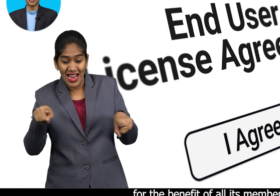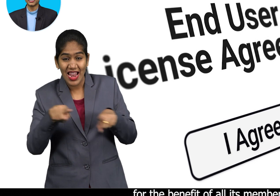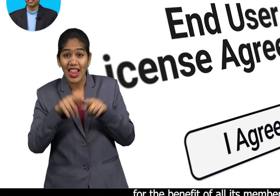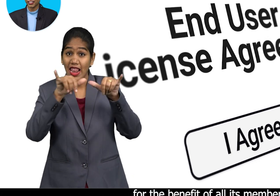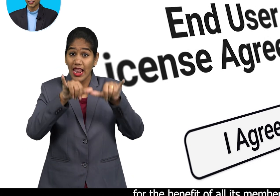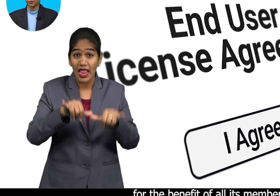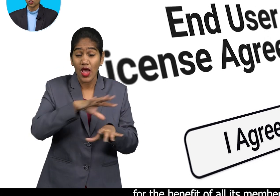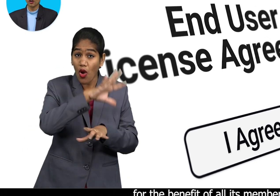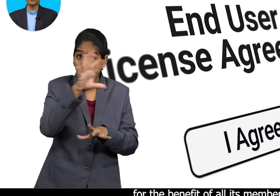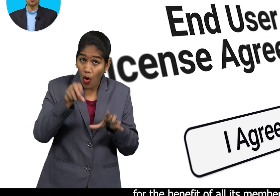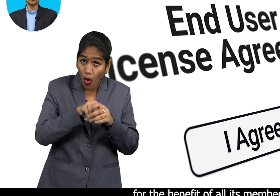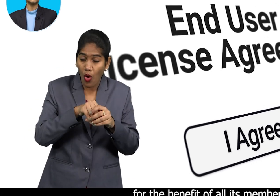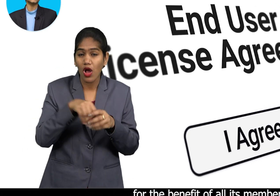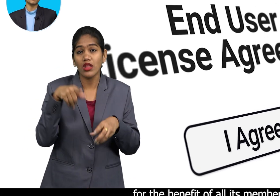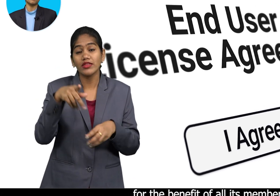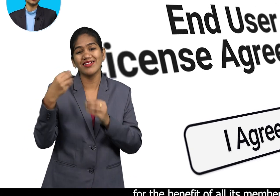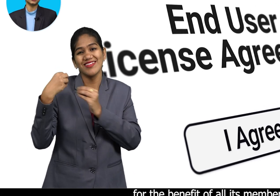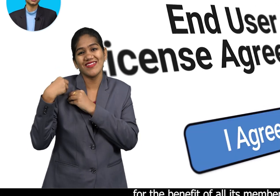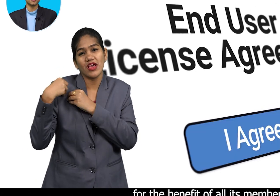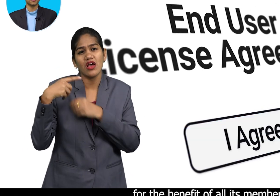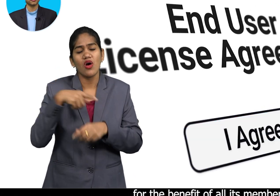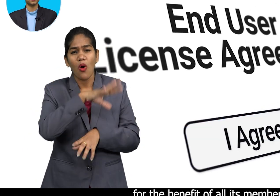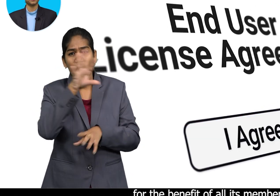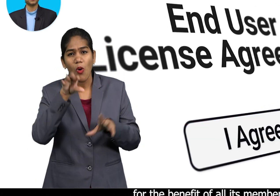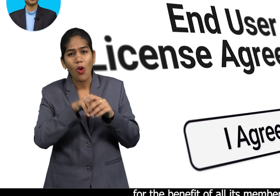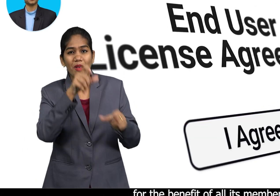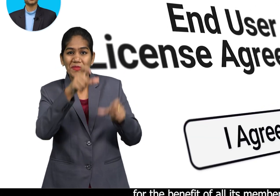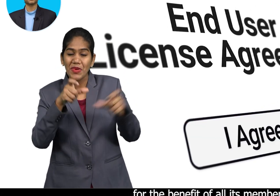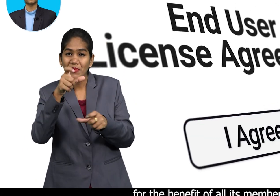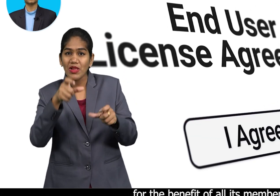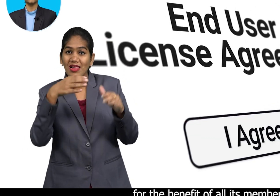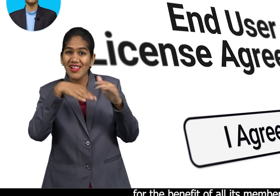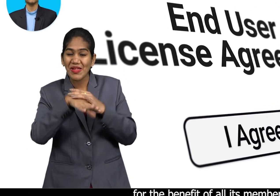for the benefit of all its members.